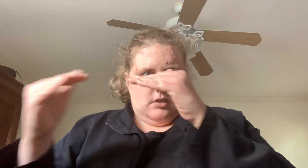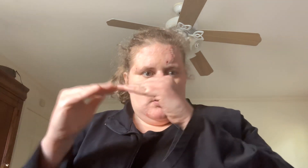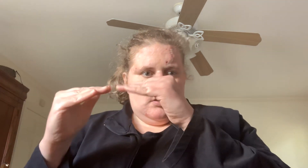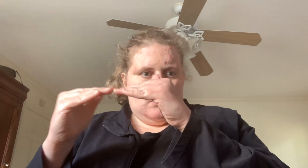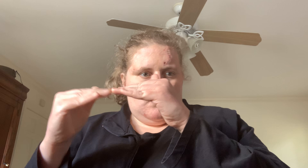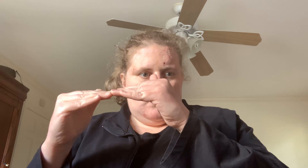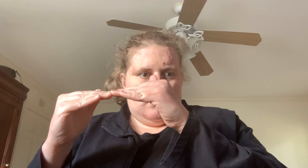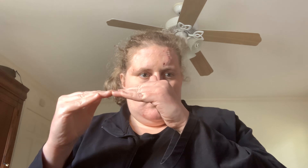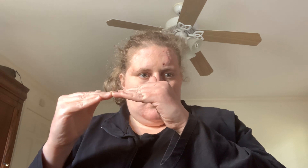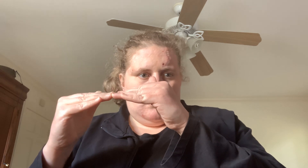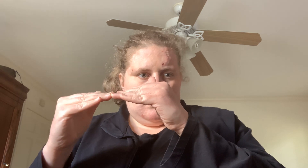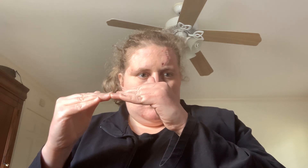How many